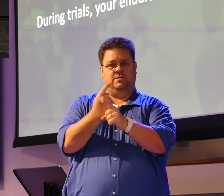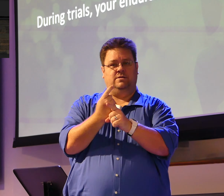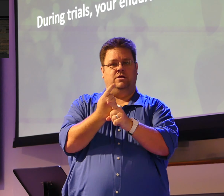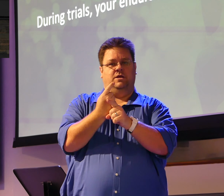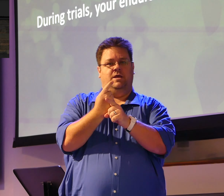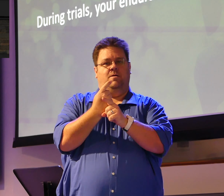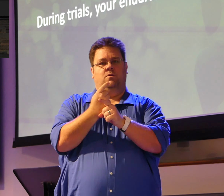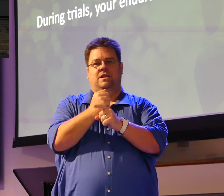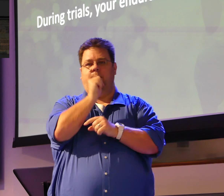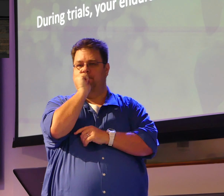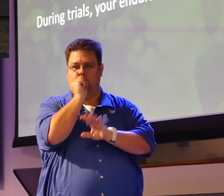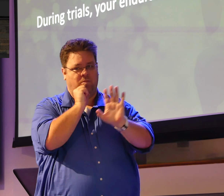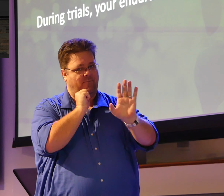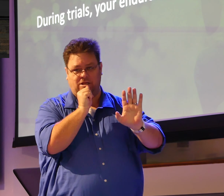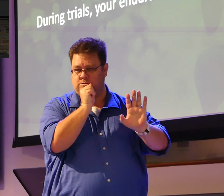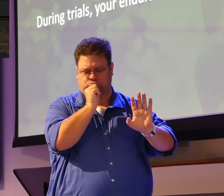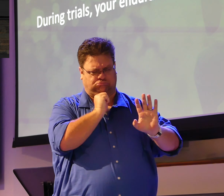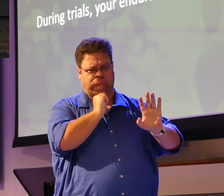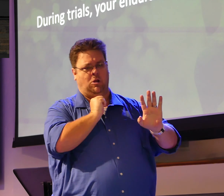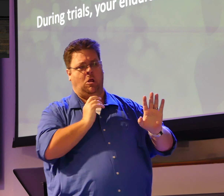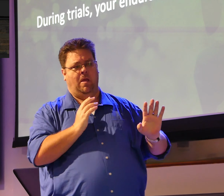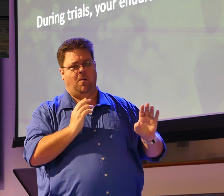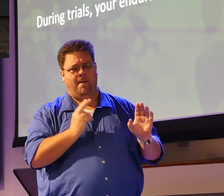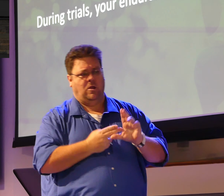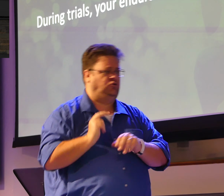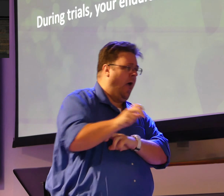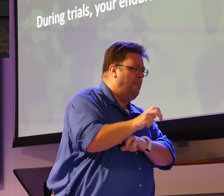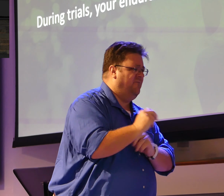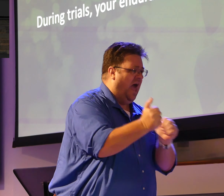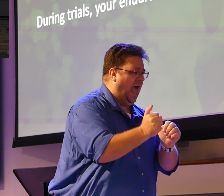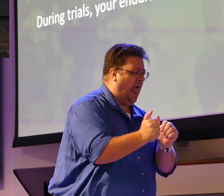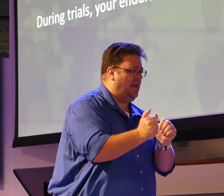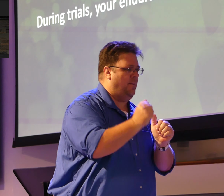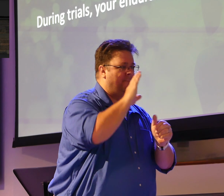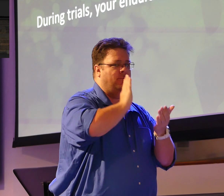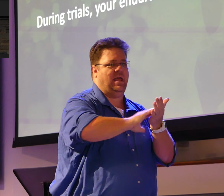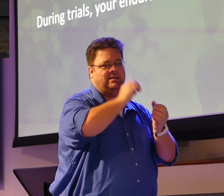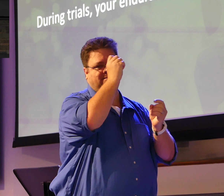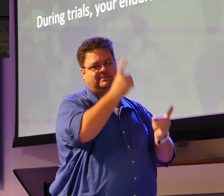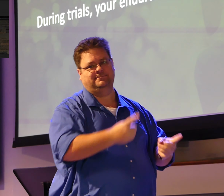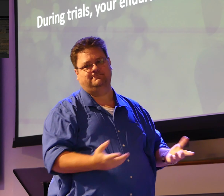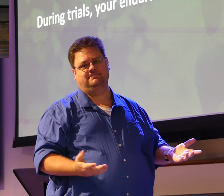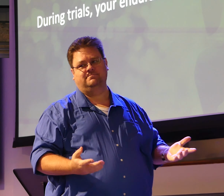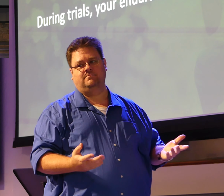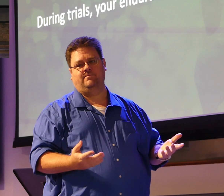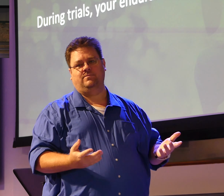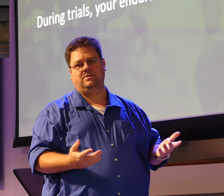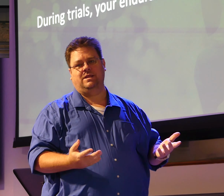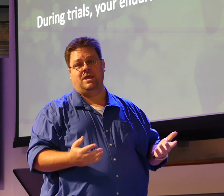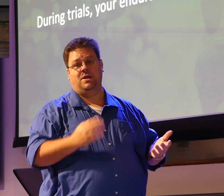right where okay we get impatient we we we jump the gun we make bad decisions